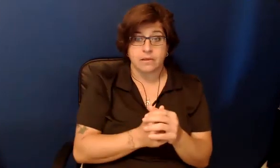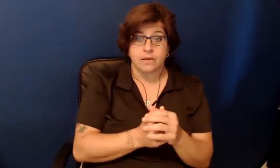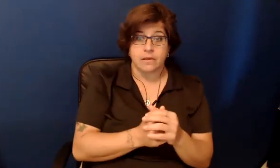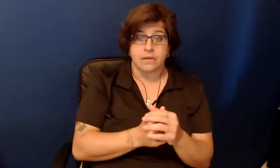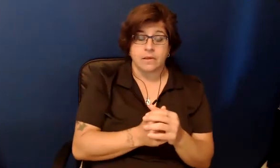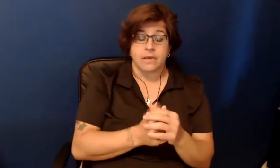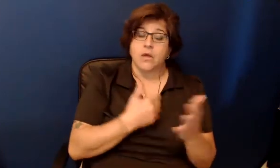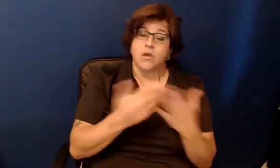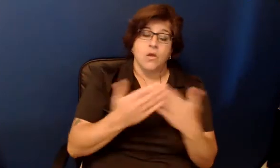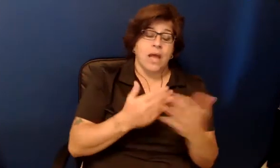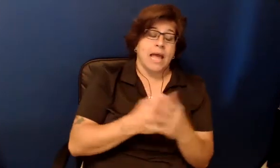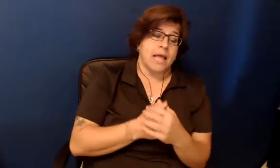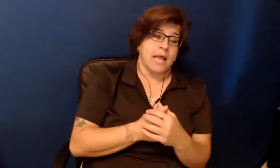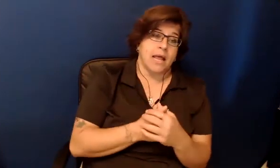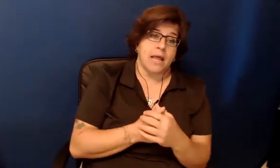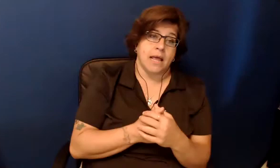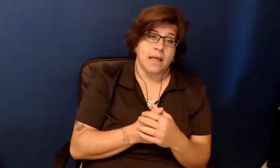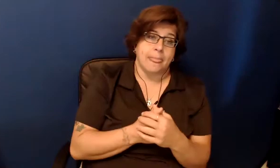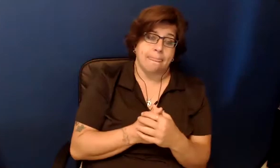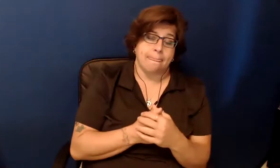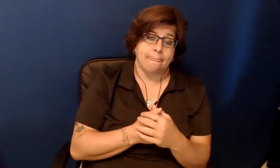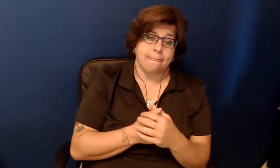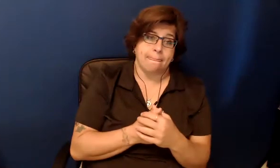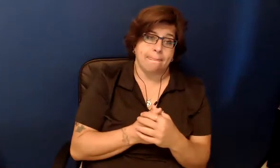you know. So anyway,